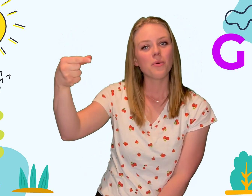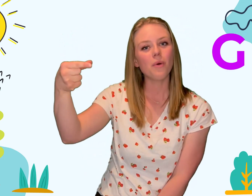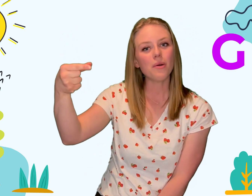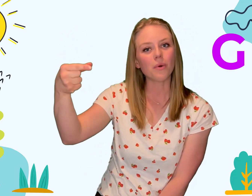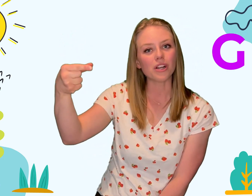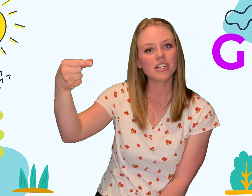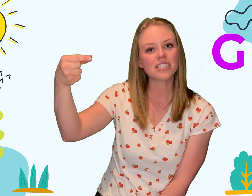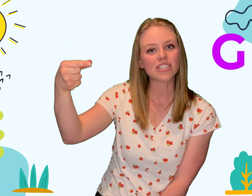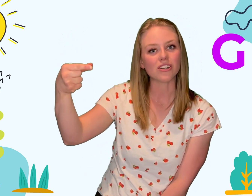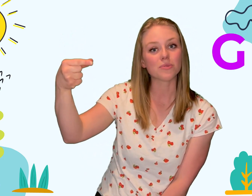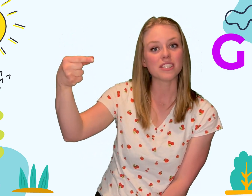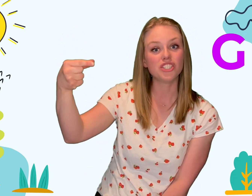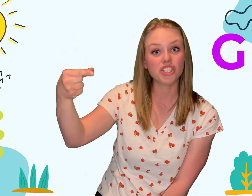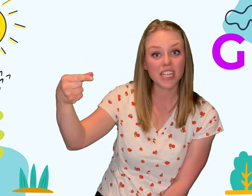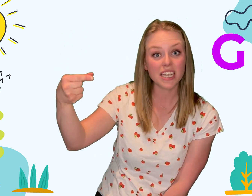What word starts with G?